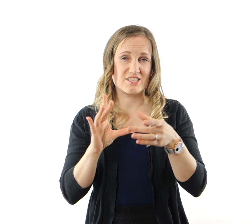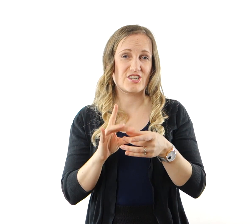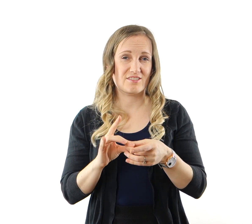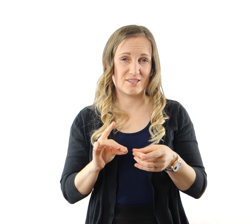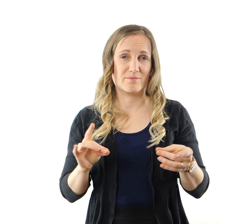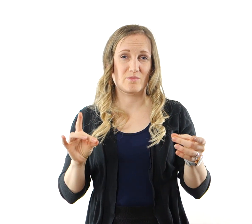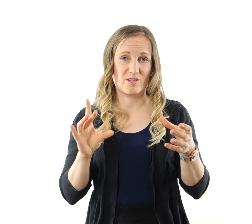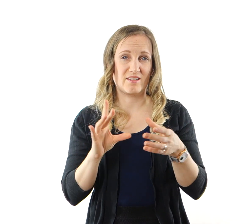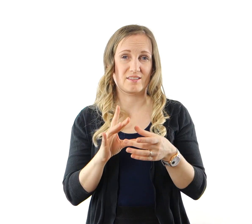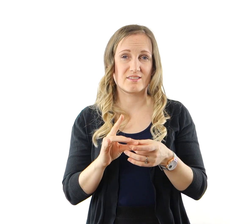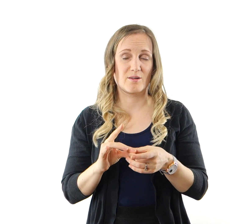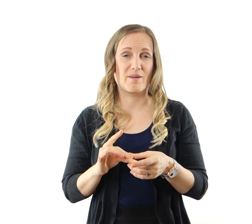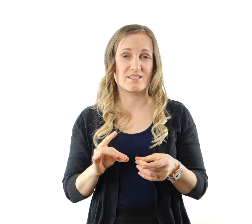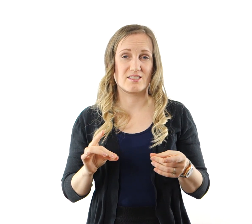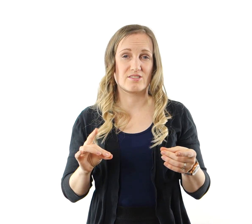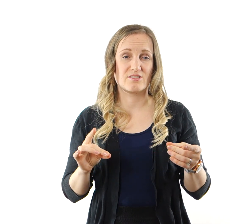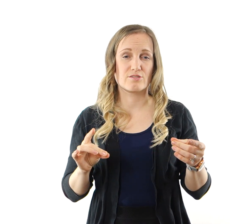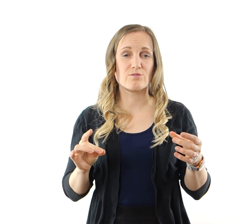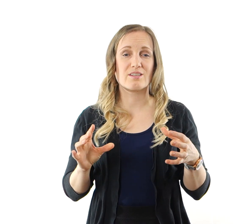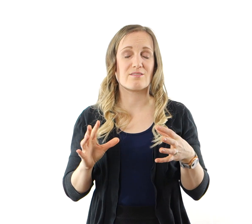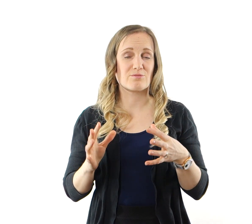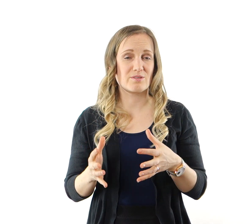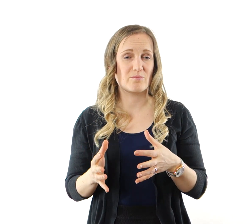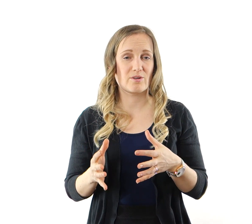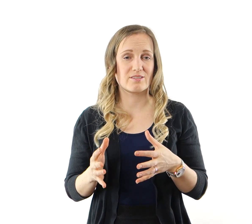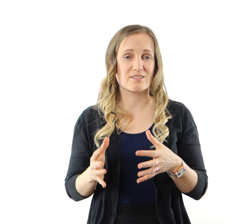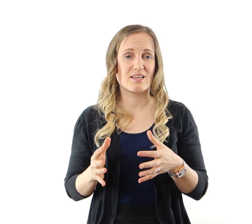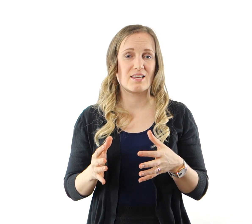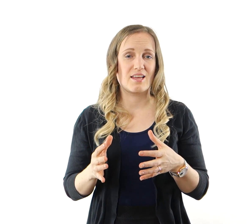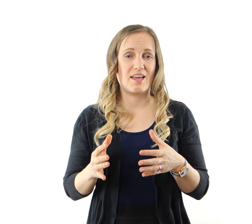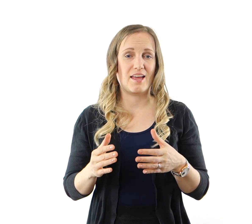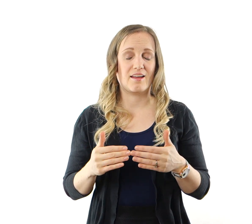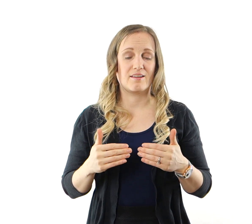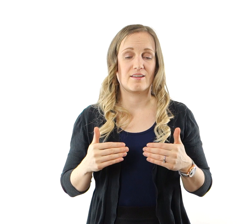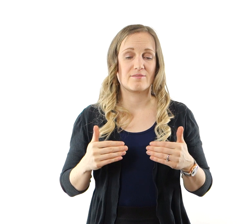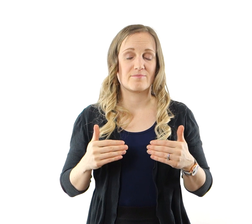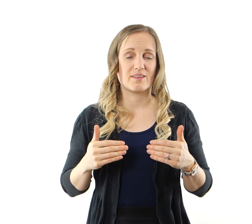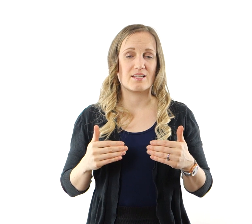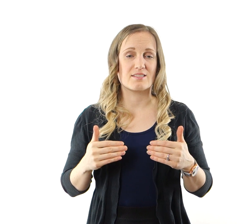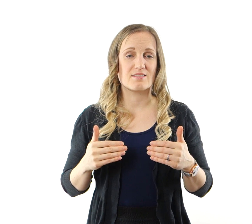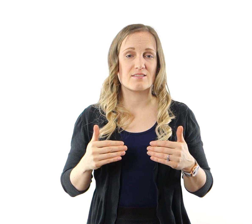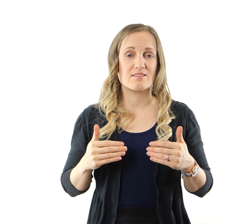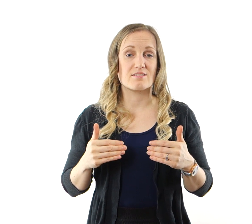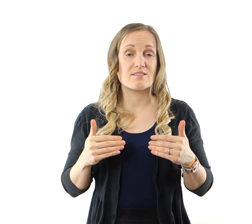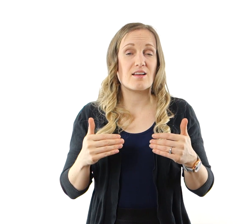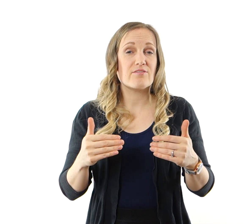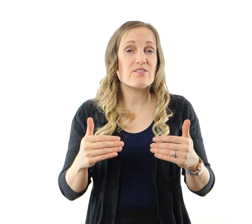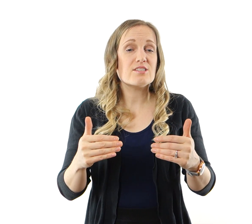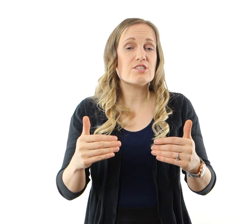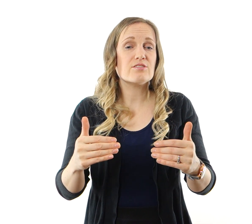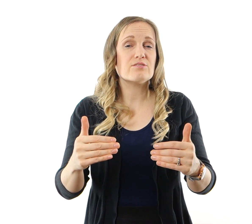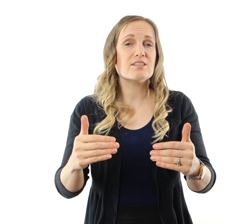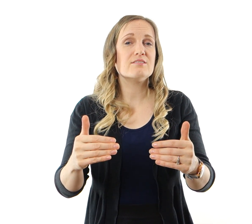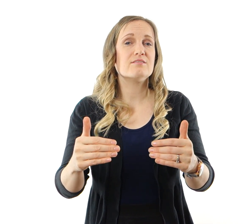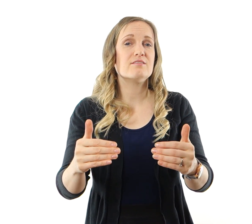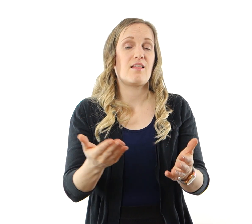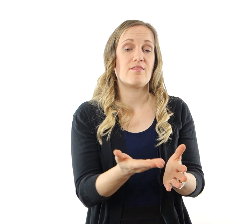shared something with us, a message, a story that's really important. And it's to suffer the children,